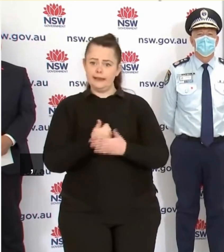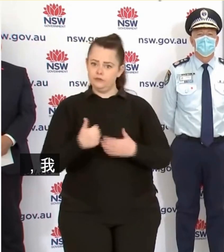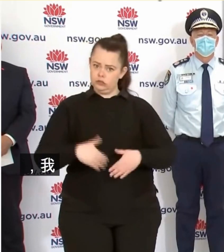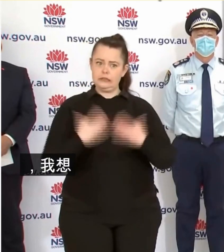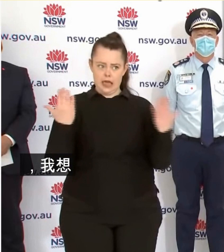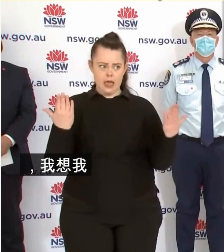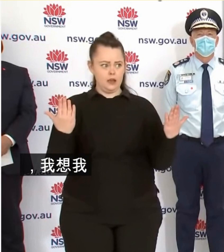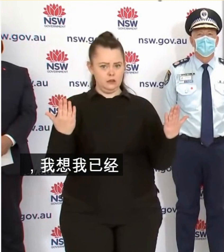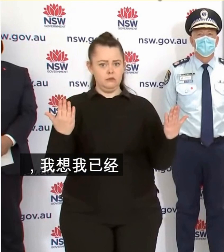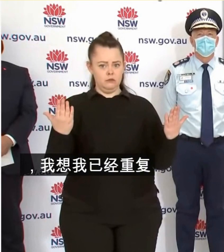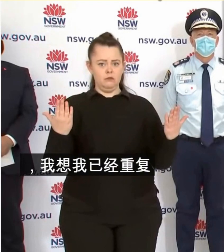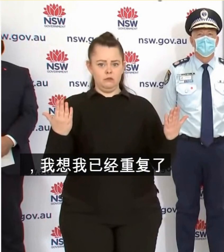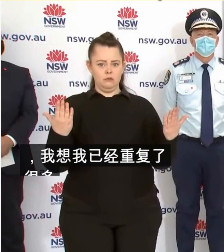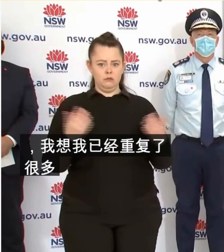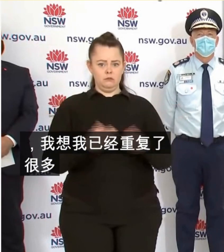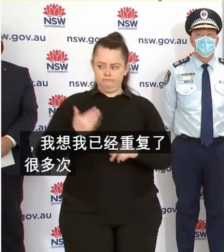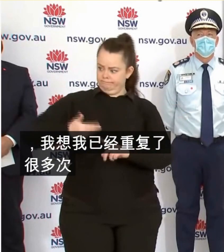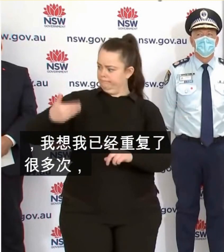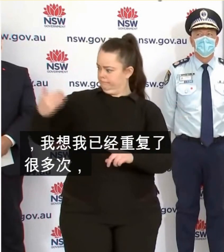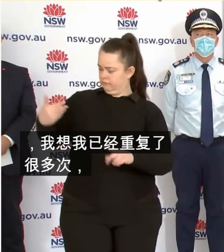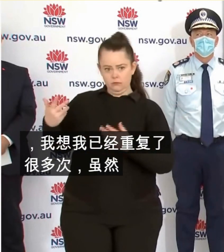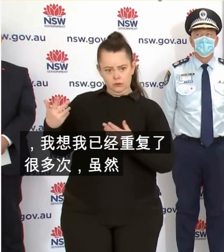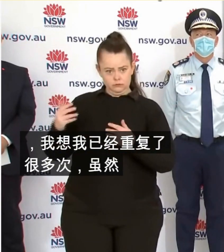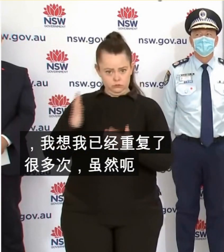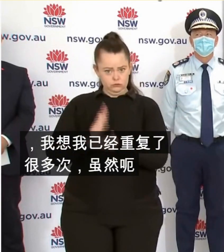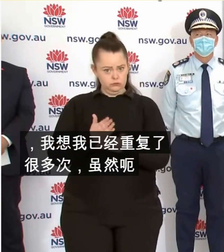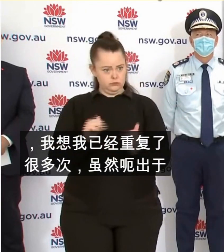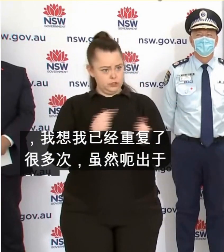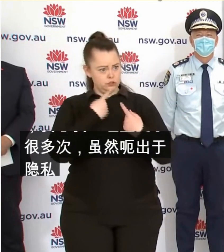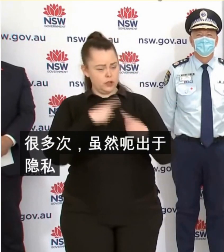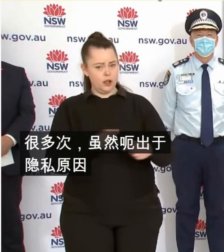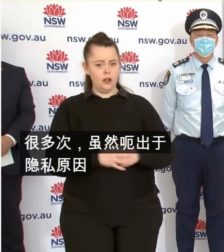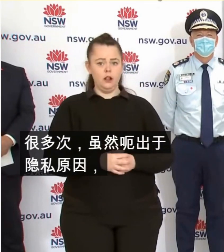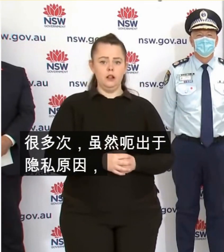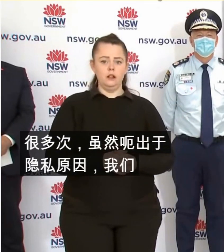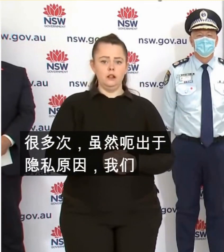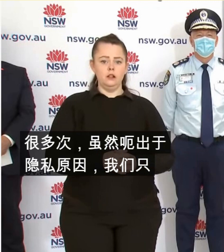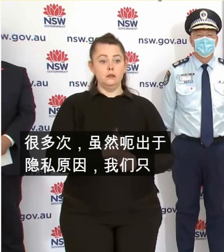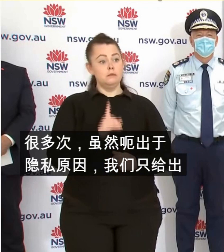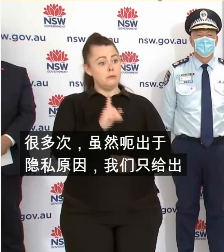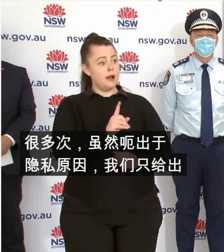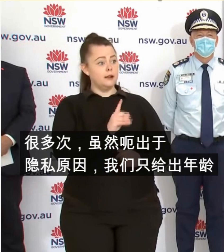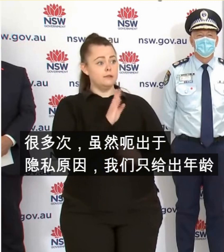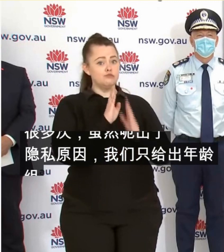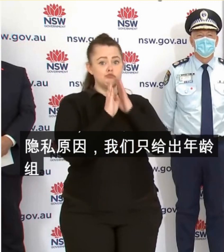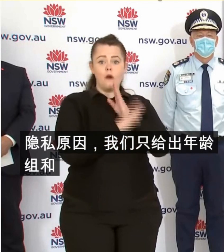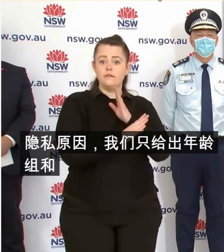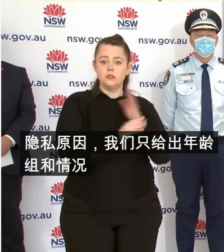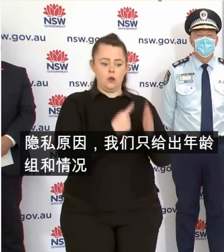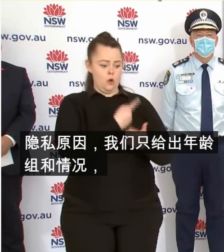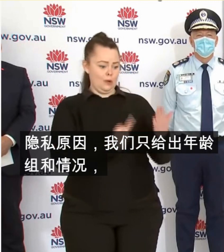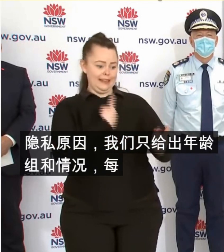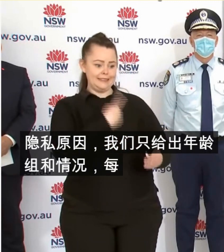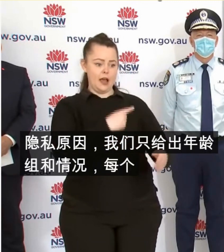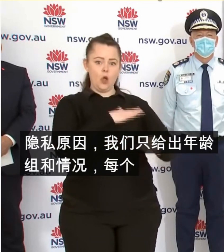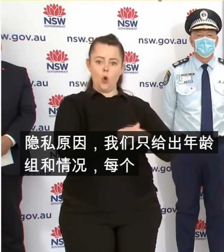day. And and I think I've repeated on a number of occasions that whilst for privacy reasons we only give the age group